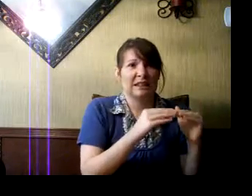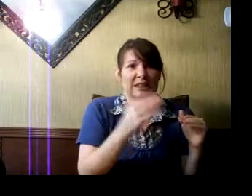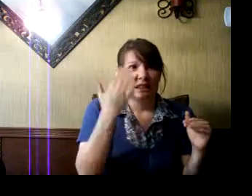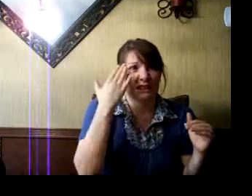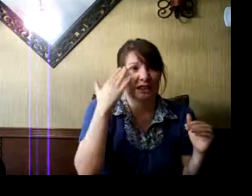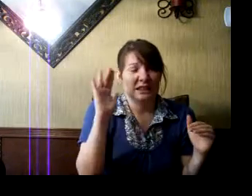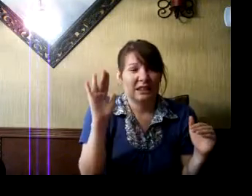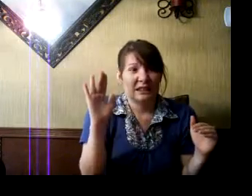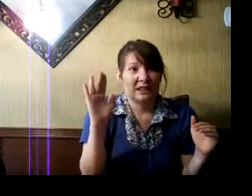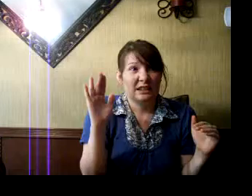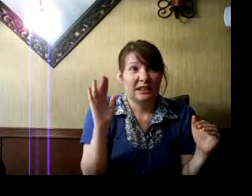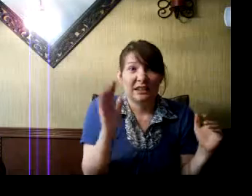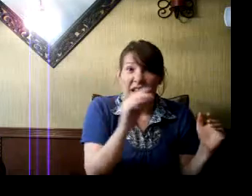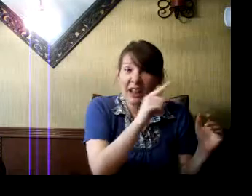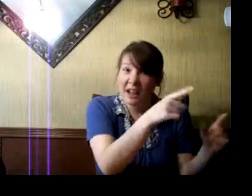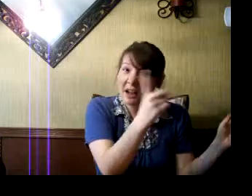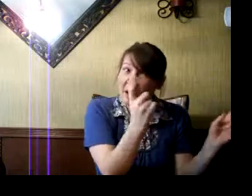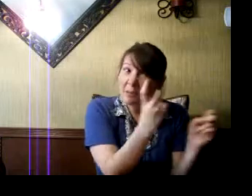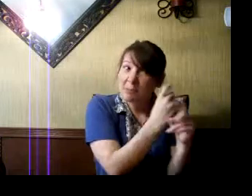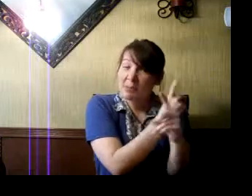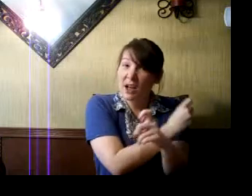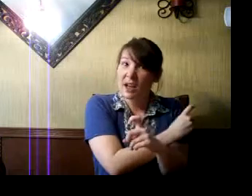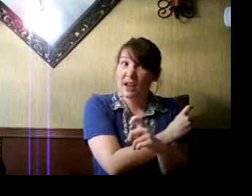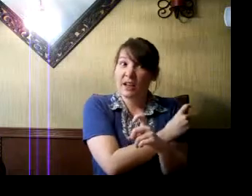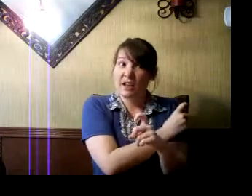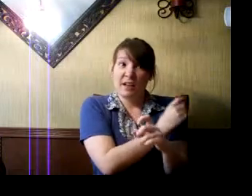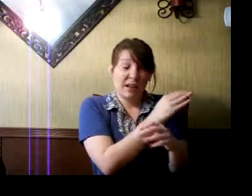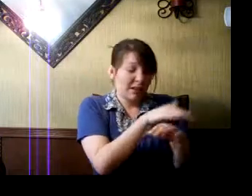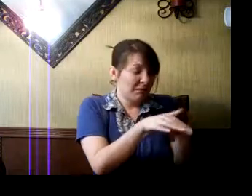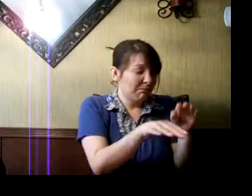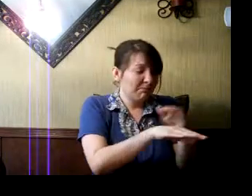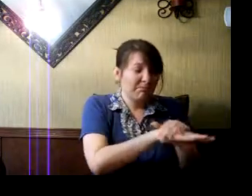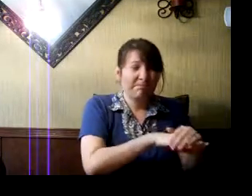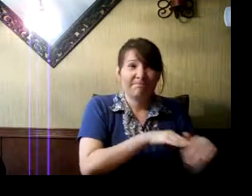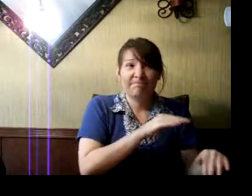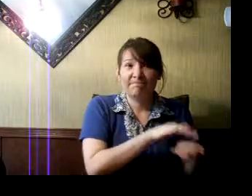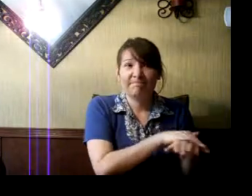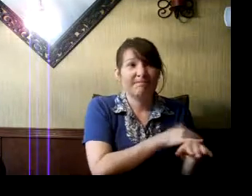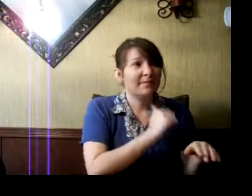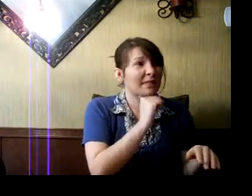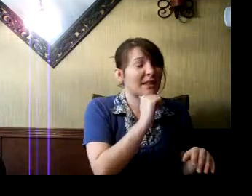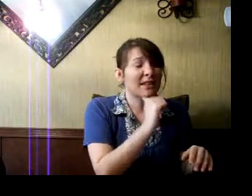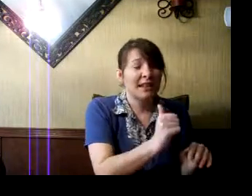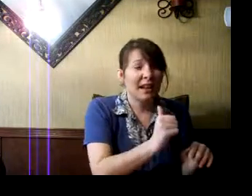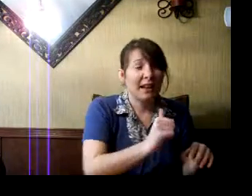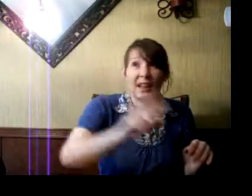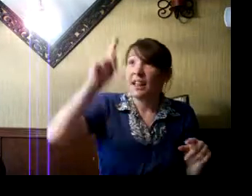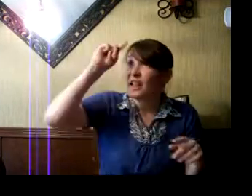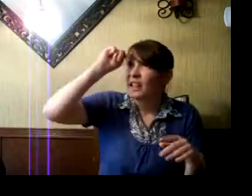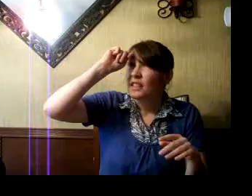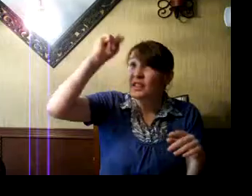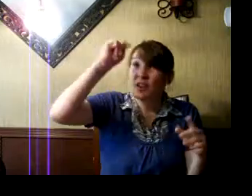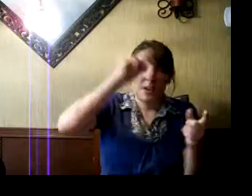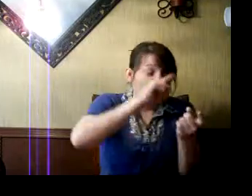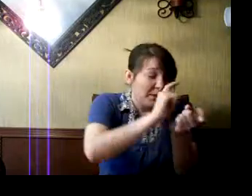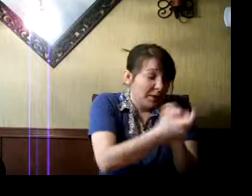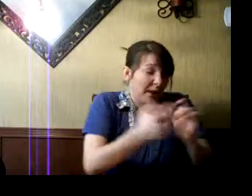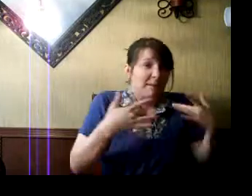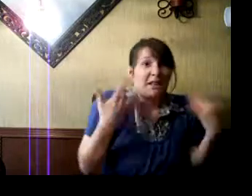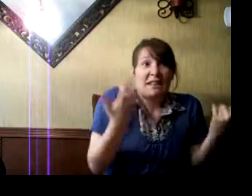complexity about Bloom's taxonomy that is not easily translated from theory into practice. And so what happens is teachers tend to stay